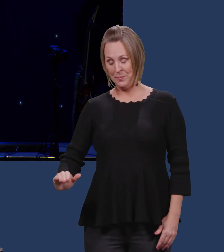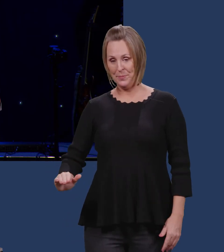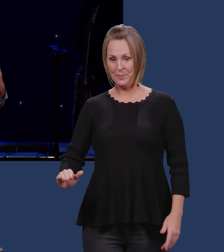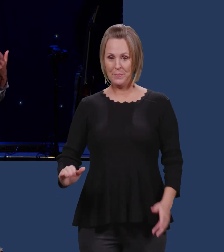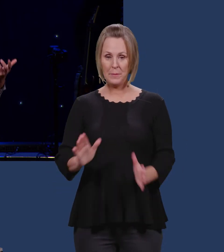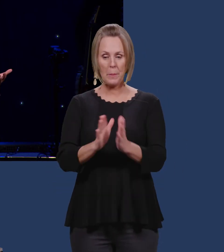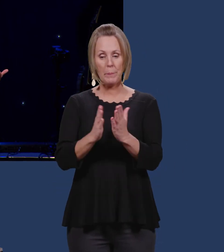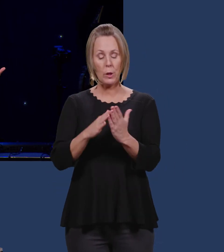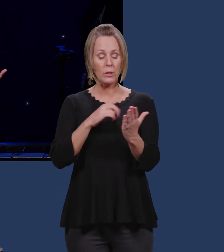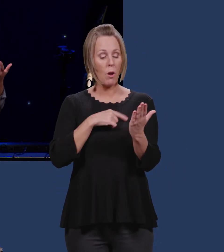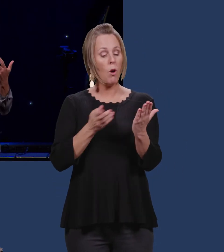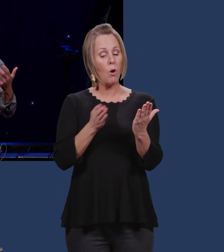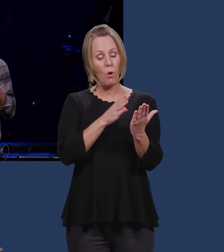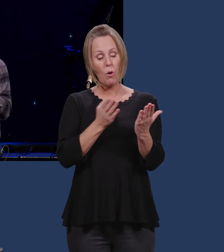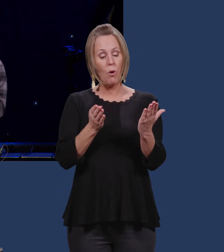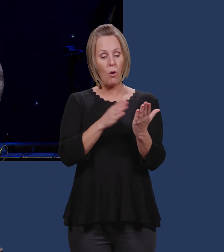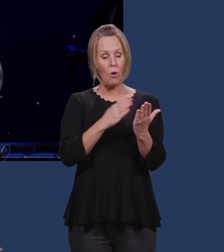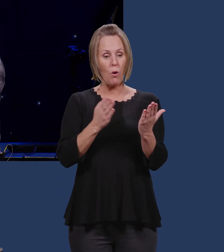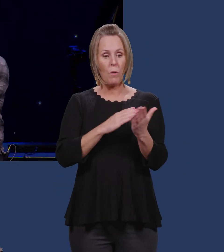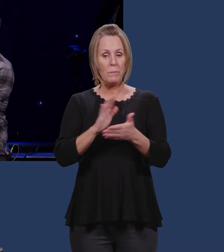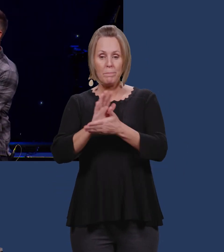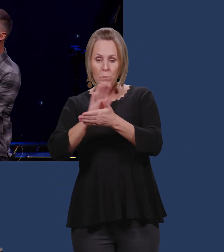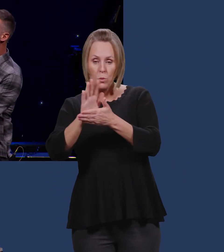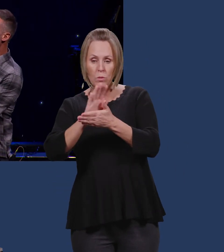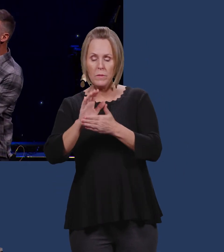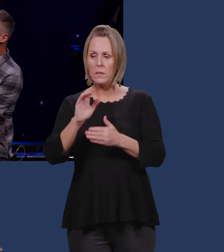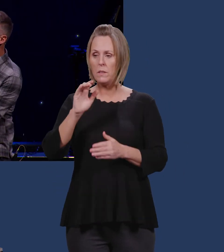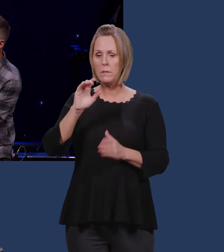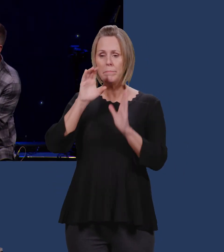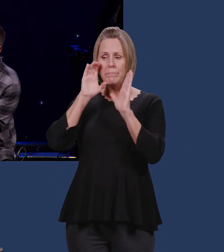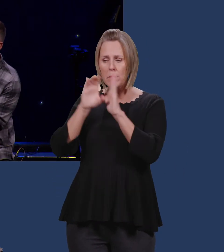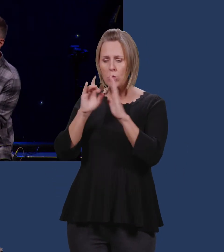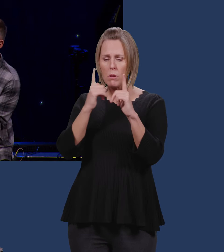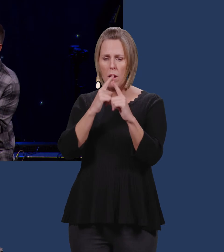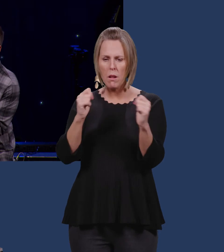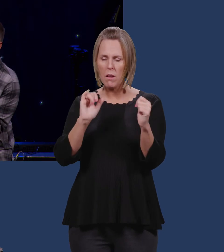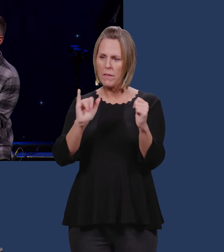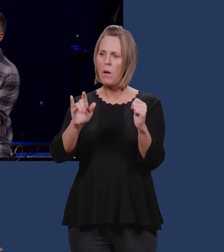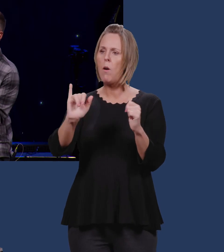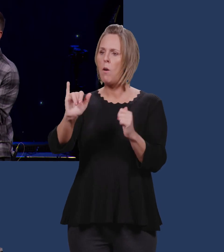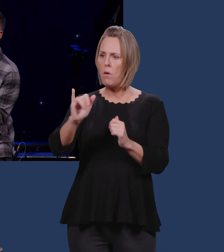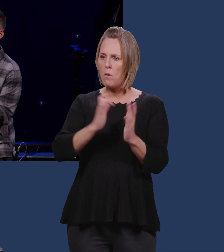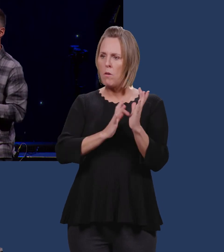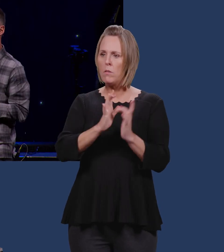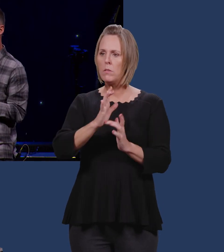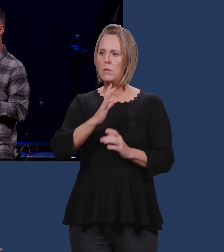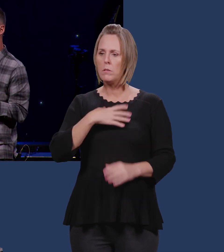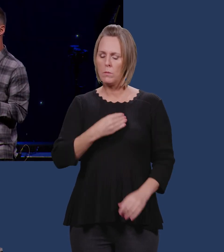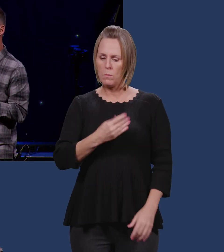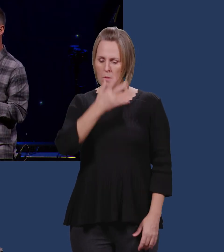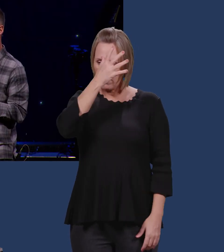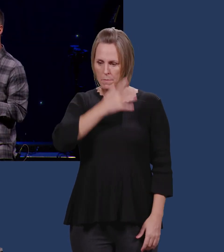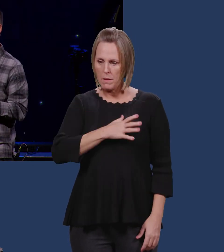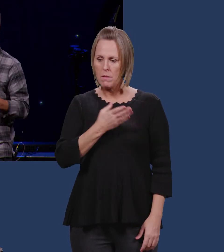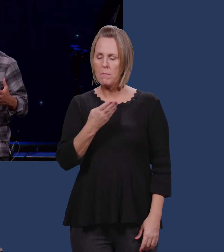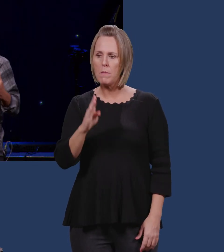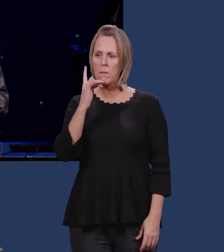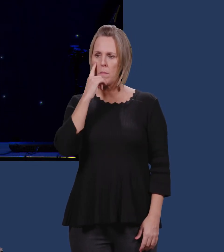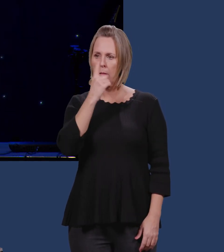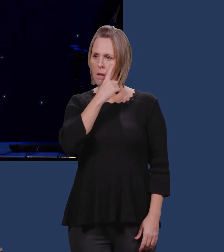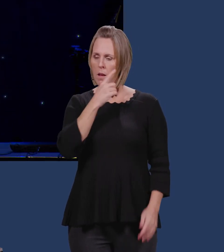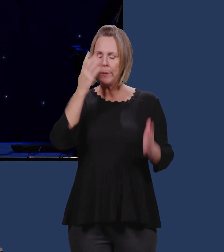or film or art or, you know, movies, whatever it is. But for a lot of us, it started in Sunday school. In